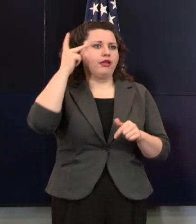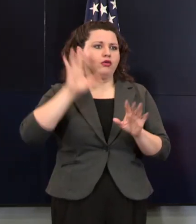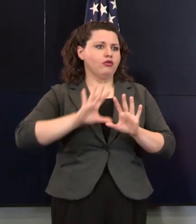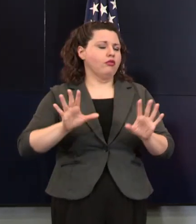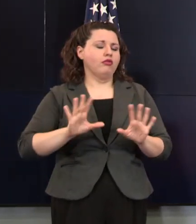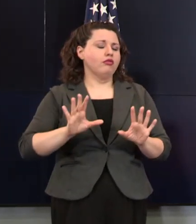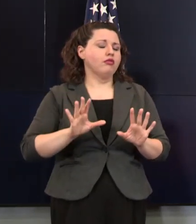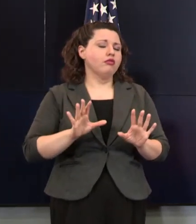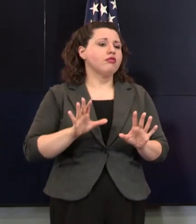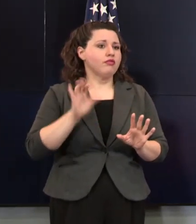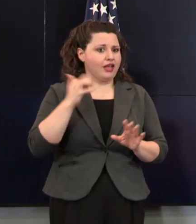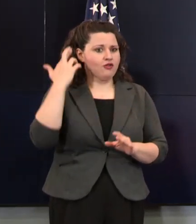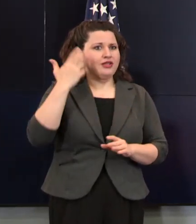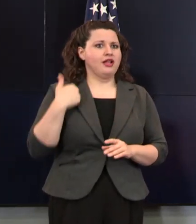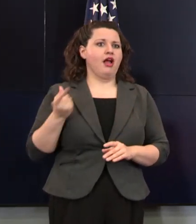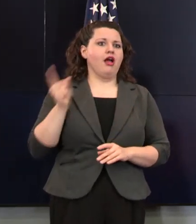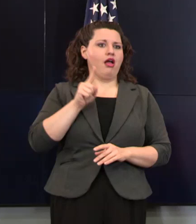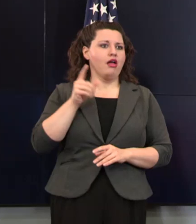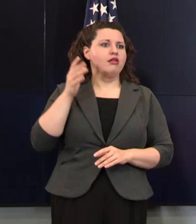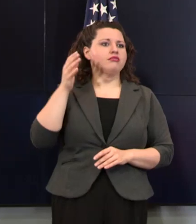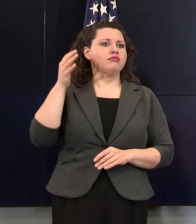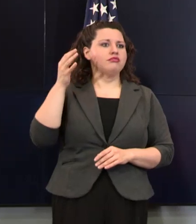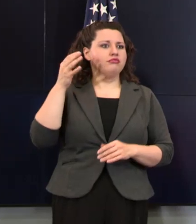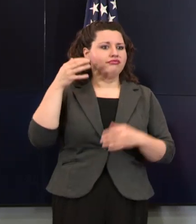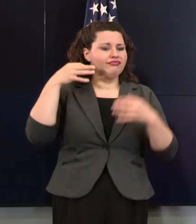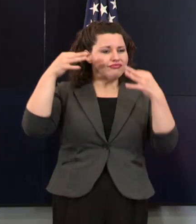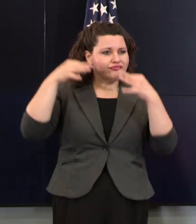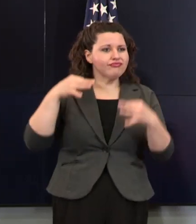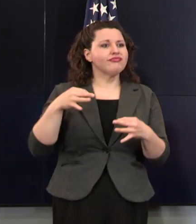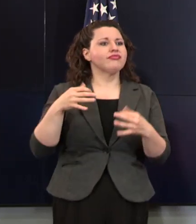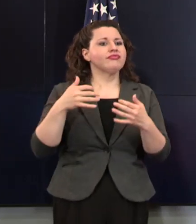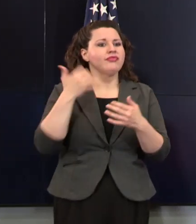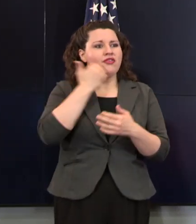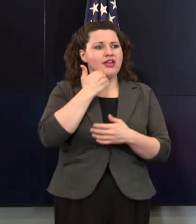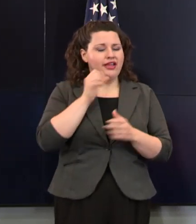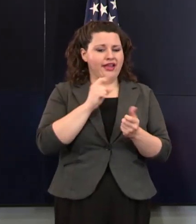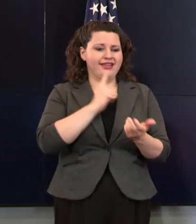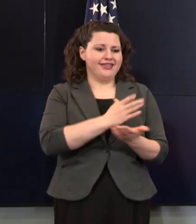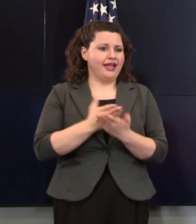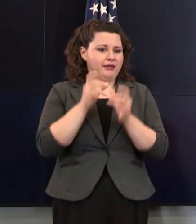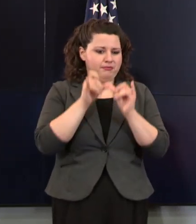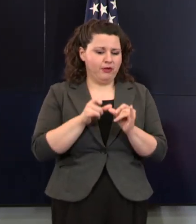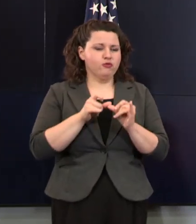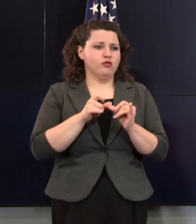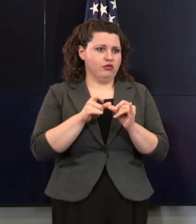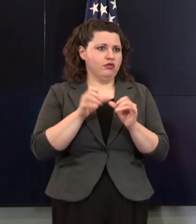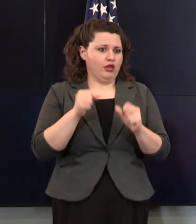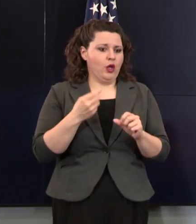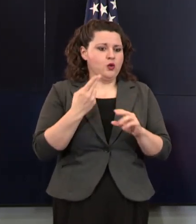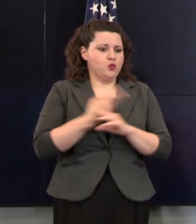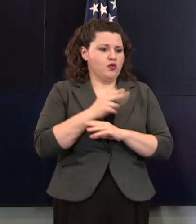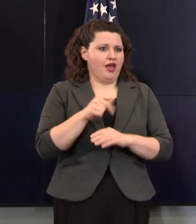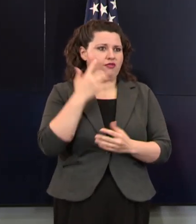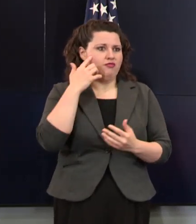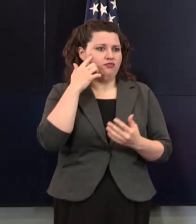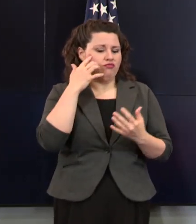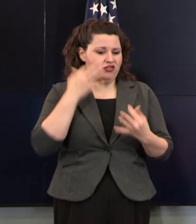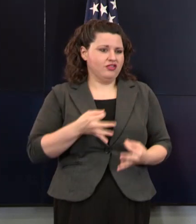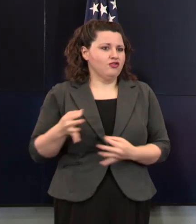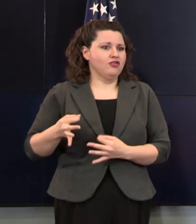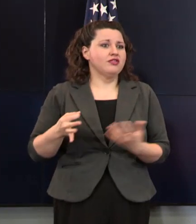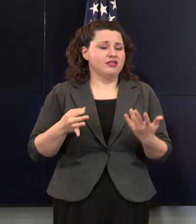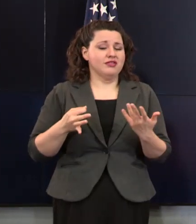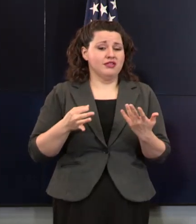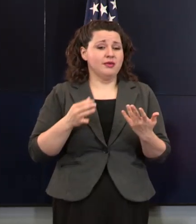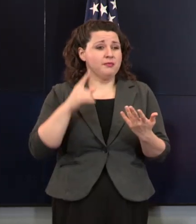reasons I've been able to stand here every day and talk to Iowans about making decisions based on data and metrics, based on the expertise that